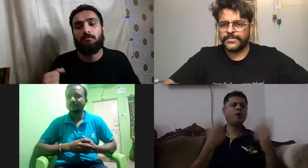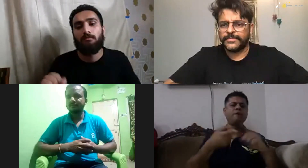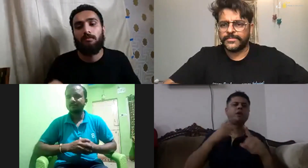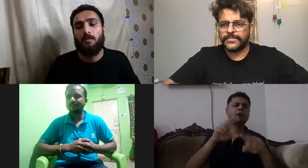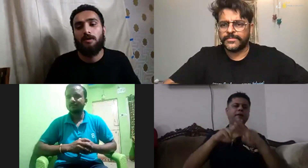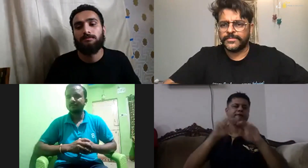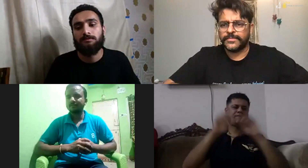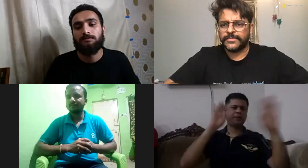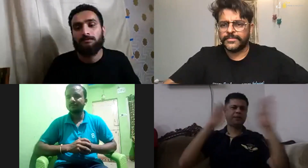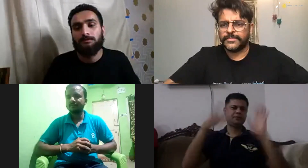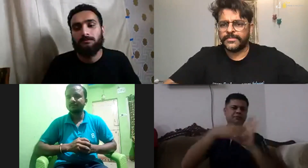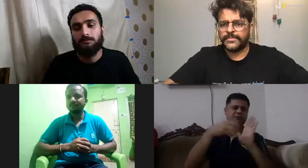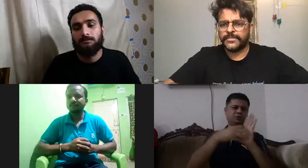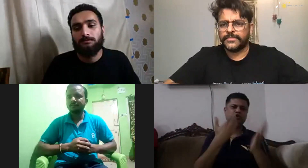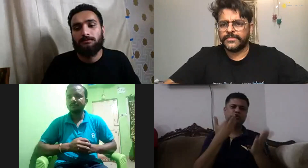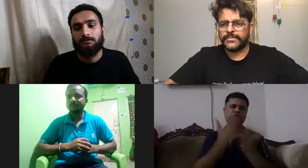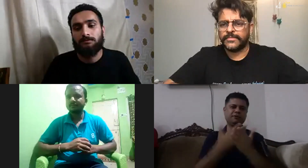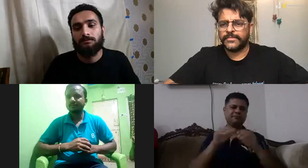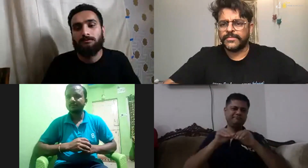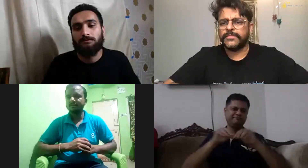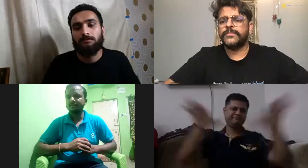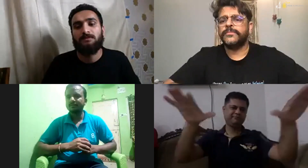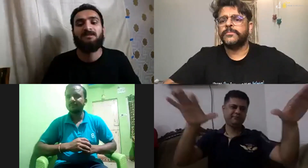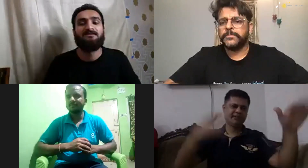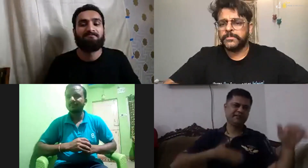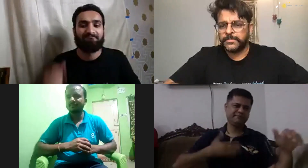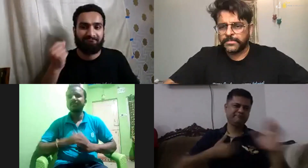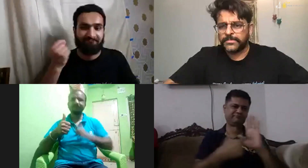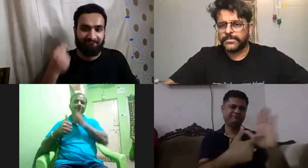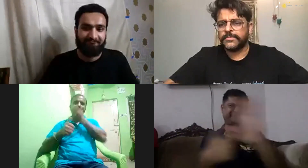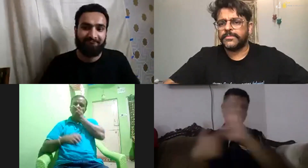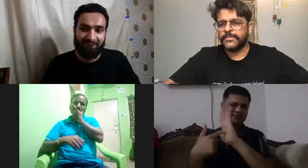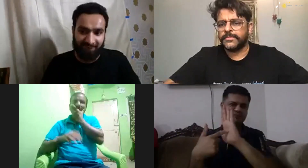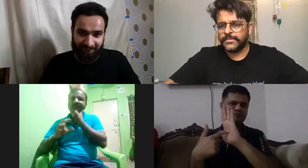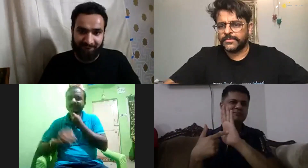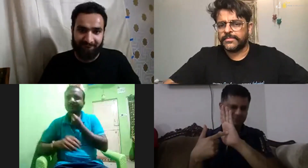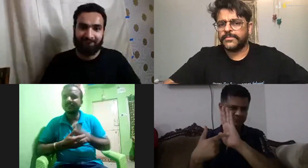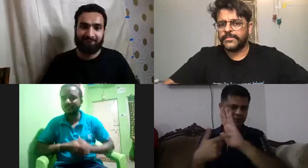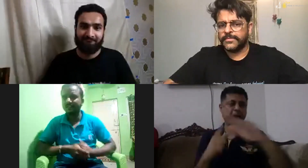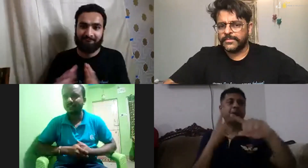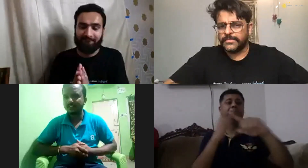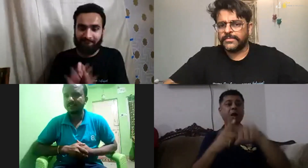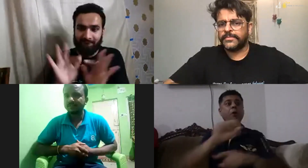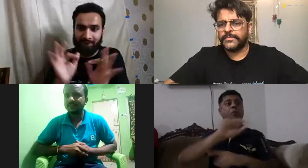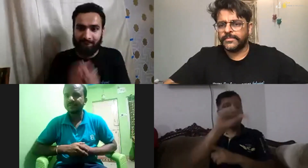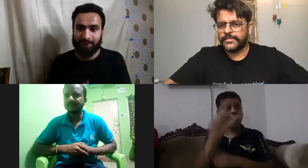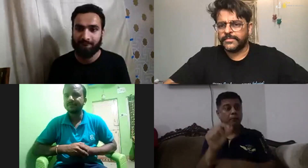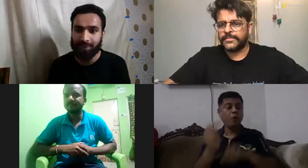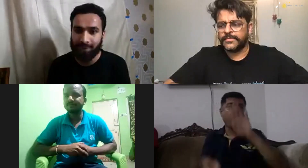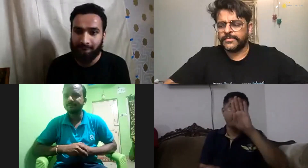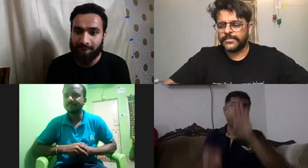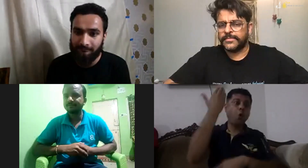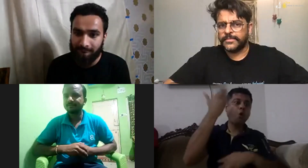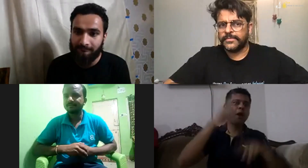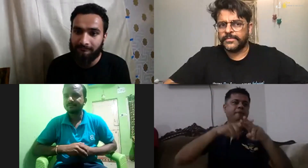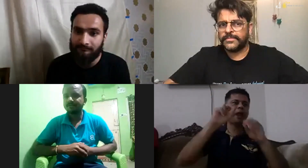stuff. Well, because my marketing was very good through Facebook and social media, so it was great marketing through Facebook,